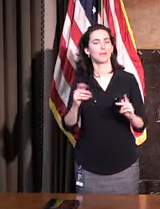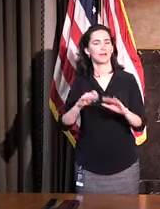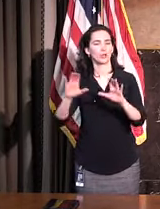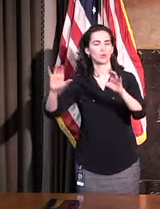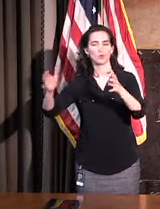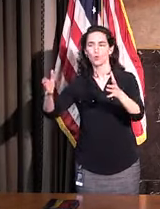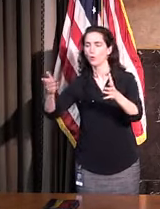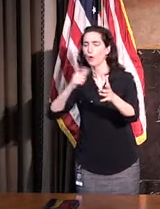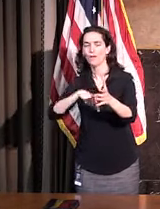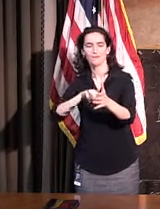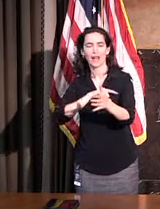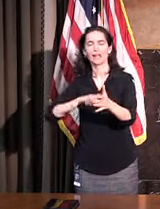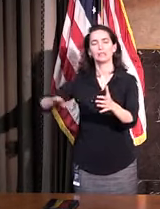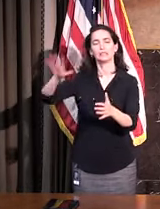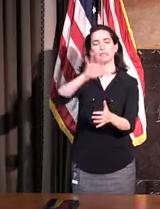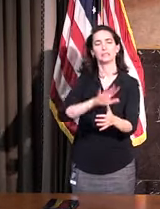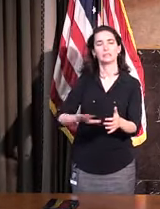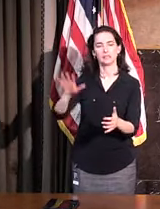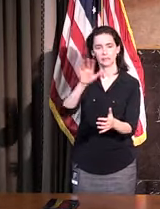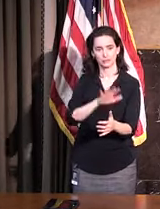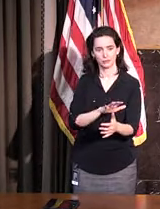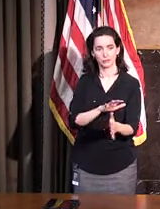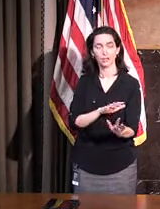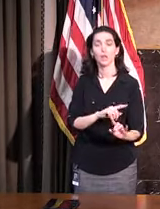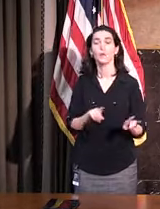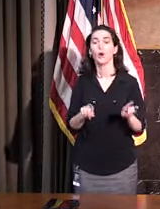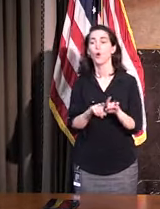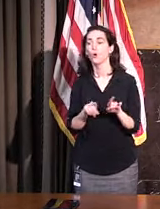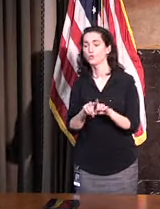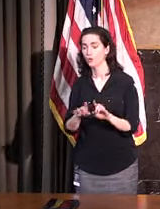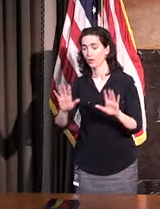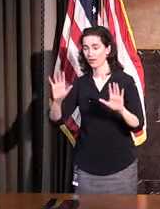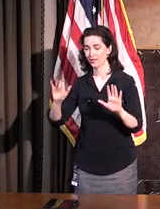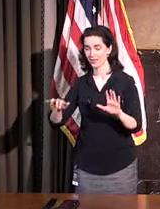when you make them eligible for the vaccine. And then you're also guessing at how long